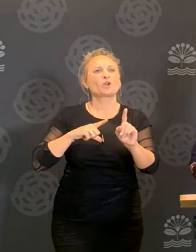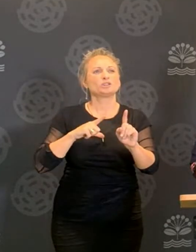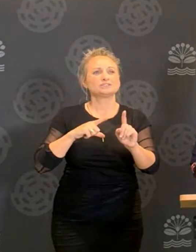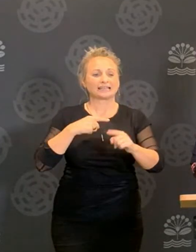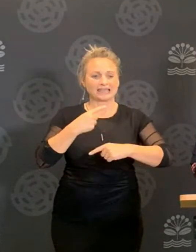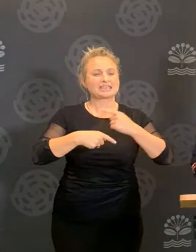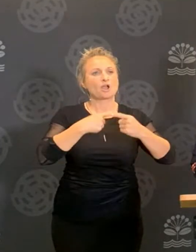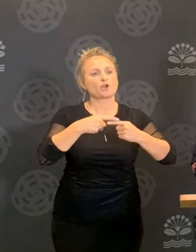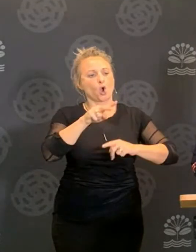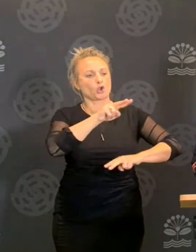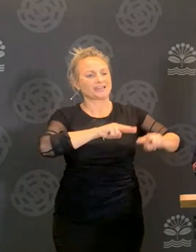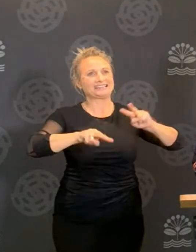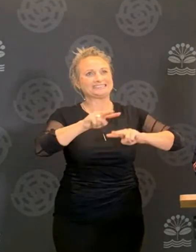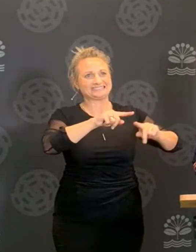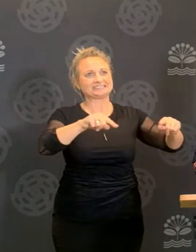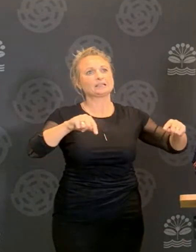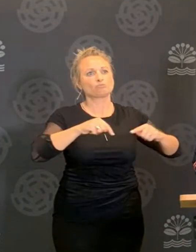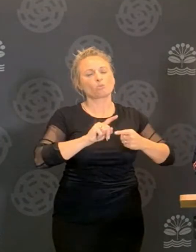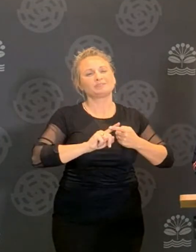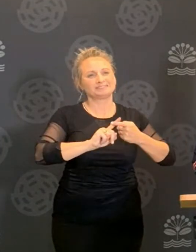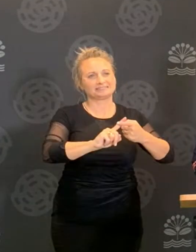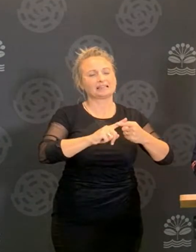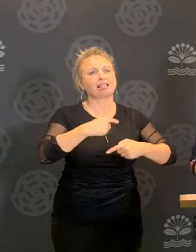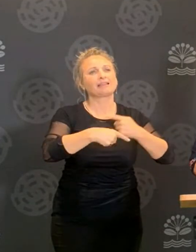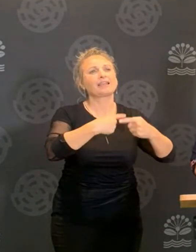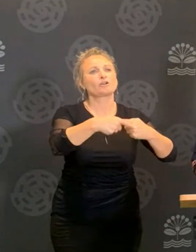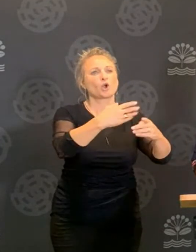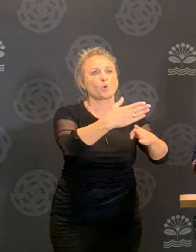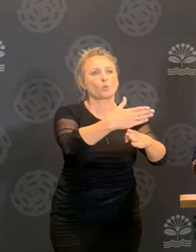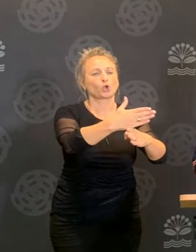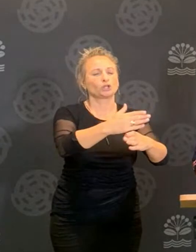properties, and that number has gone up since yesterday.